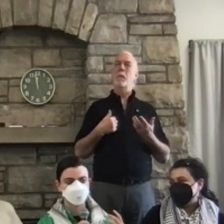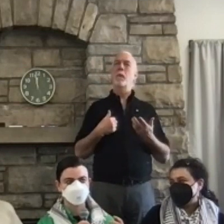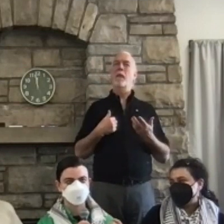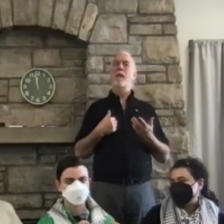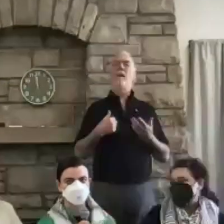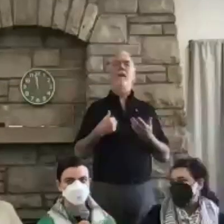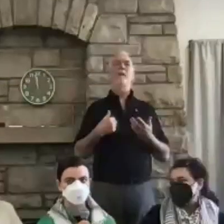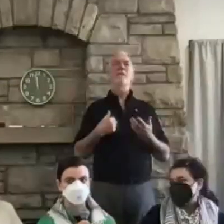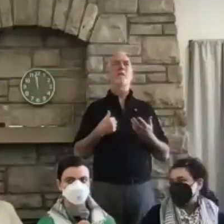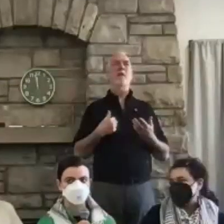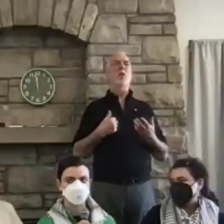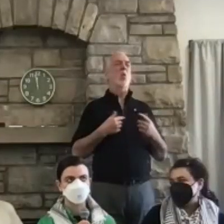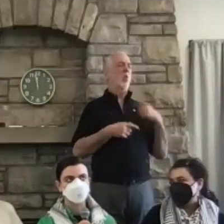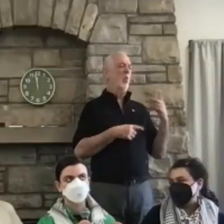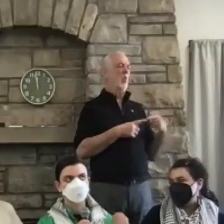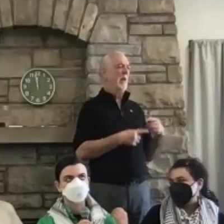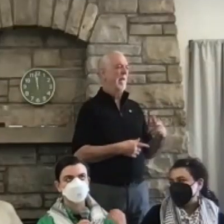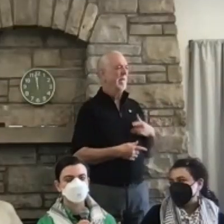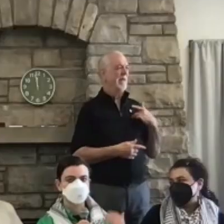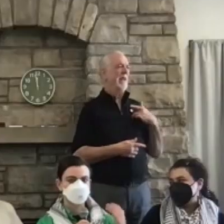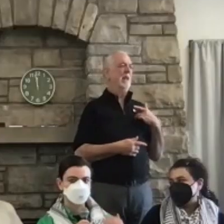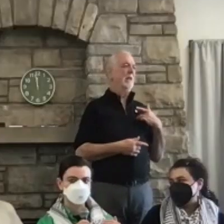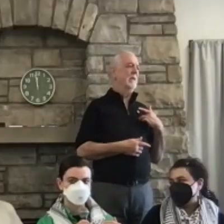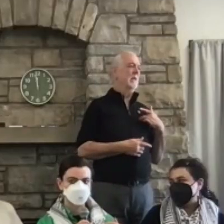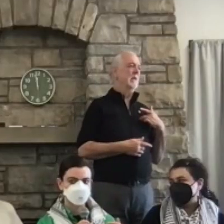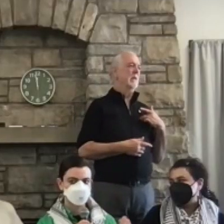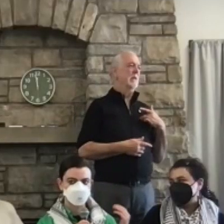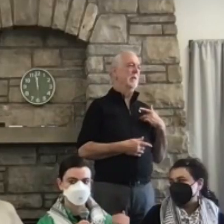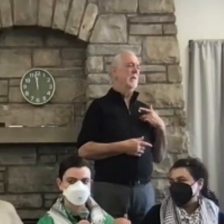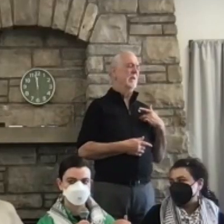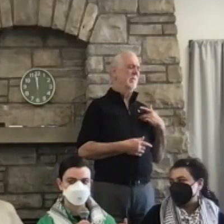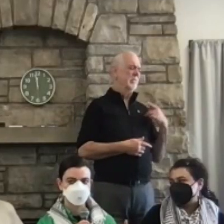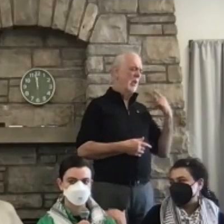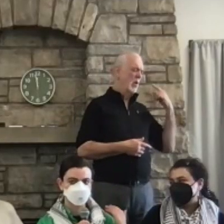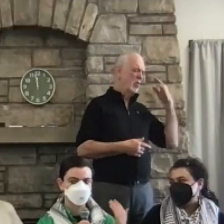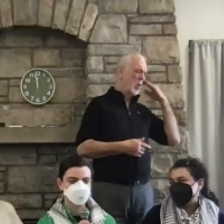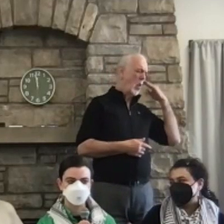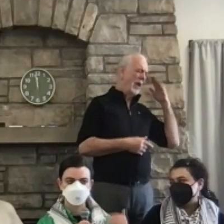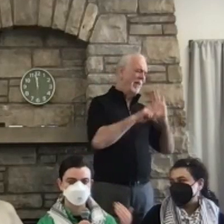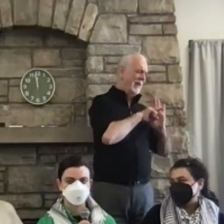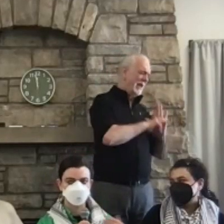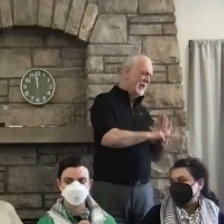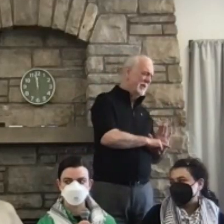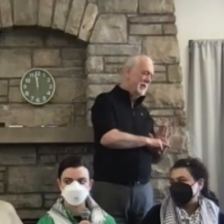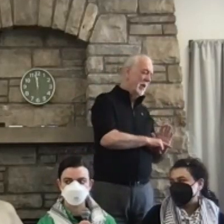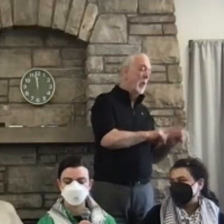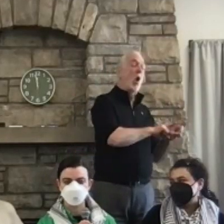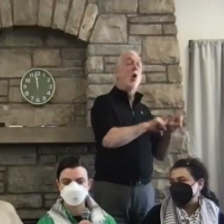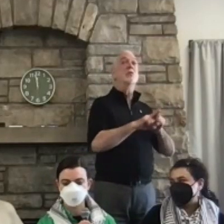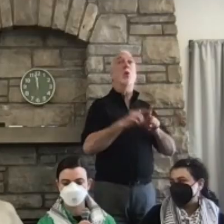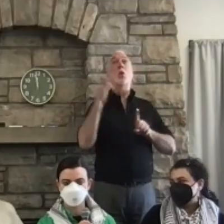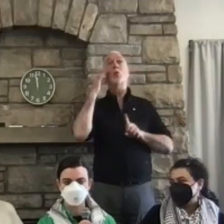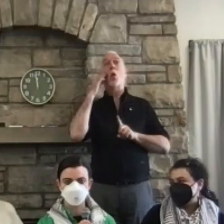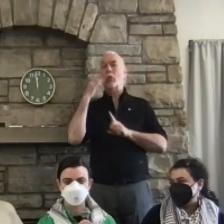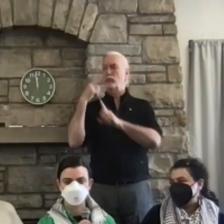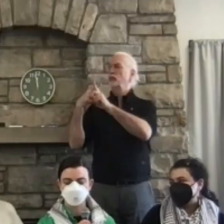from feeling just hampered by deficits to understanding how this is just a different and creative approach to